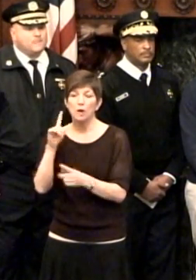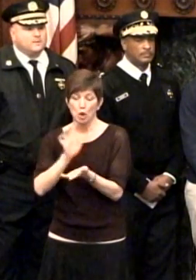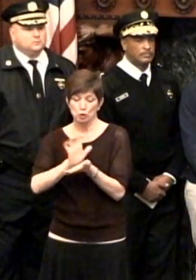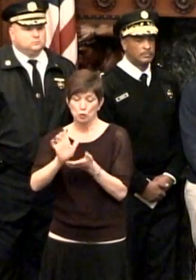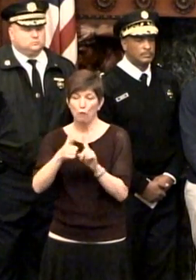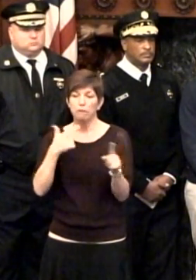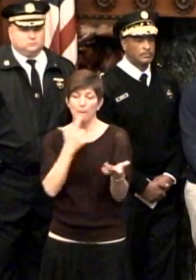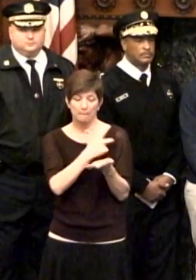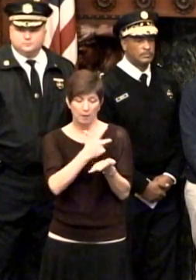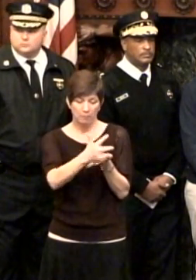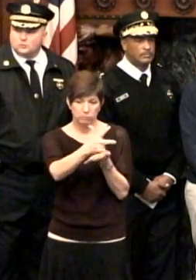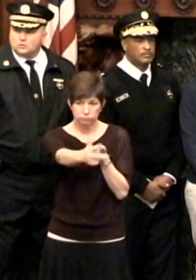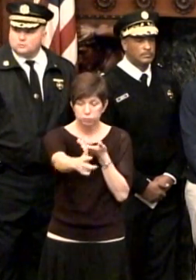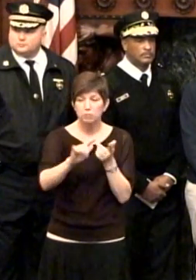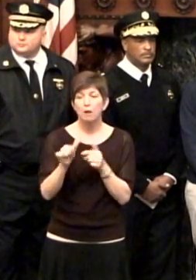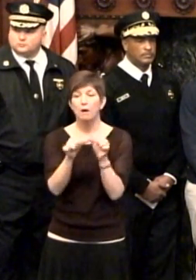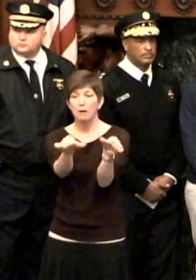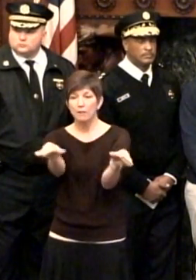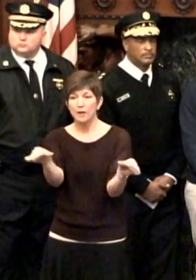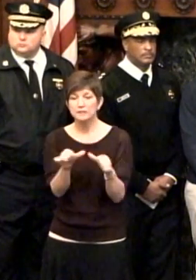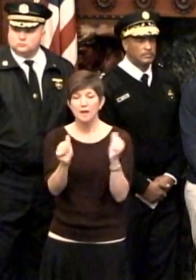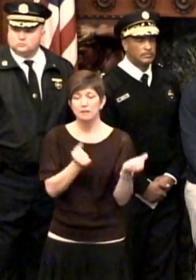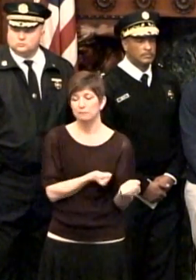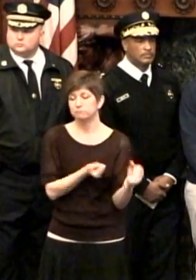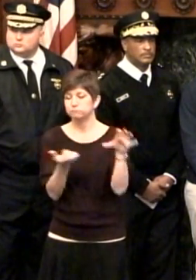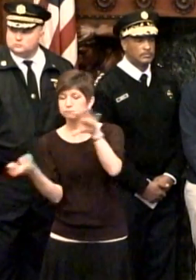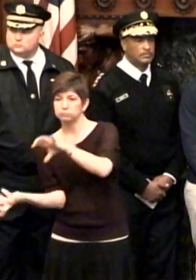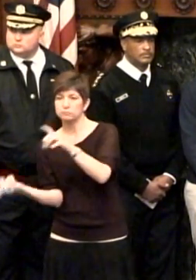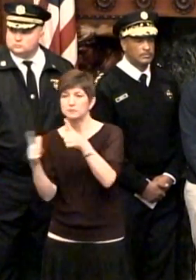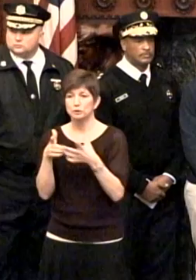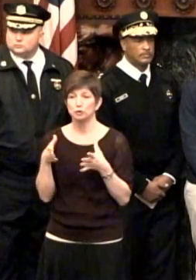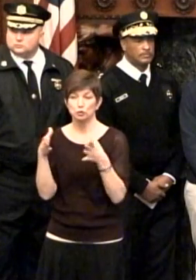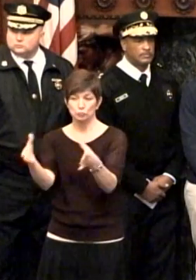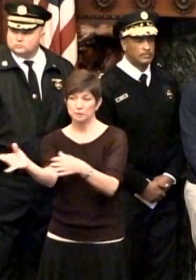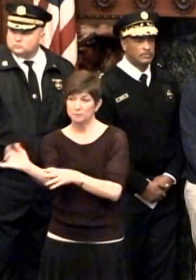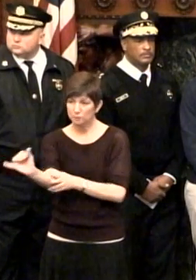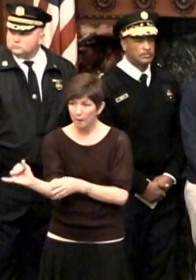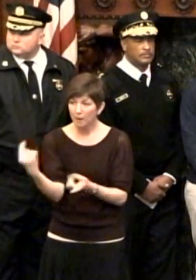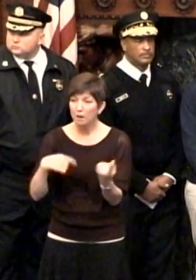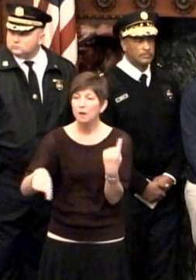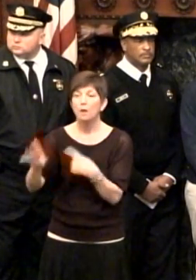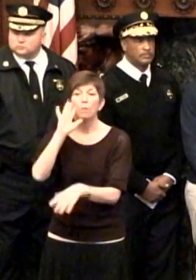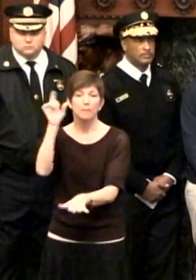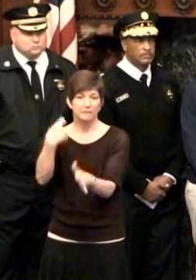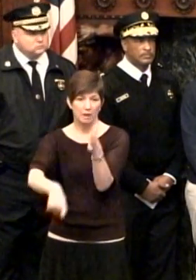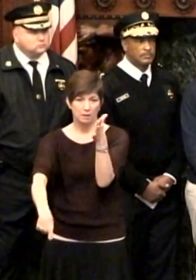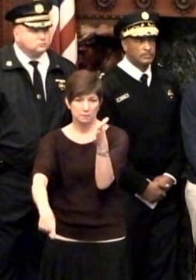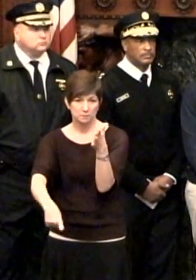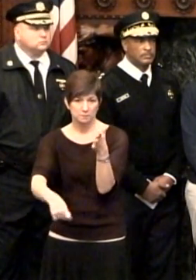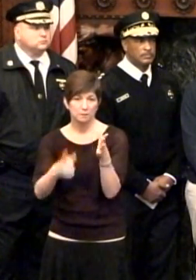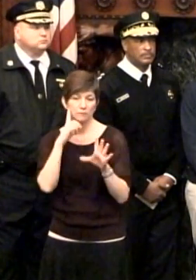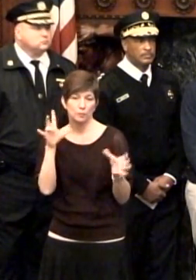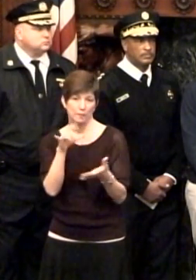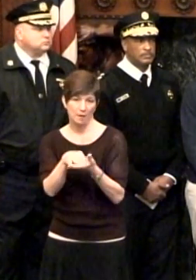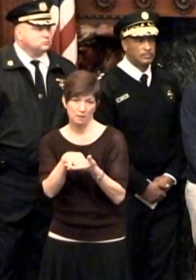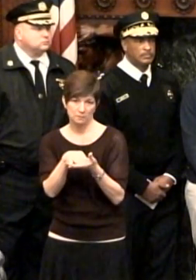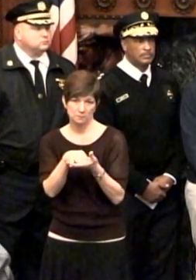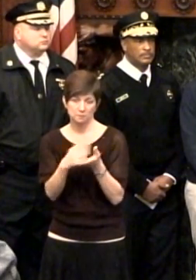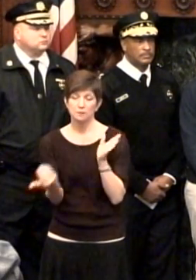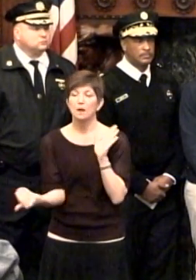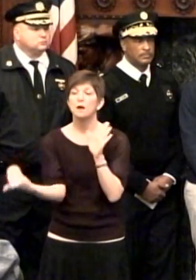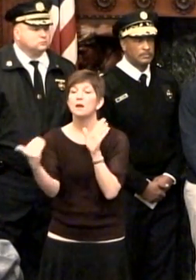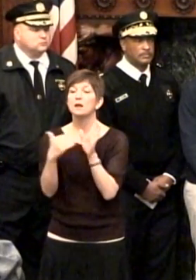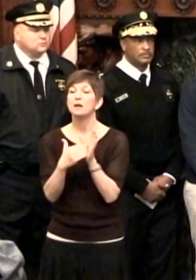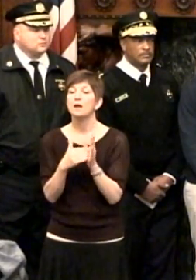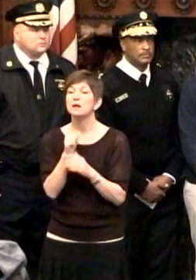of parking lots and other areas and put that back in the streets as well. You will get fined for doing that. And again,